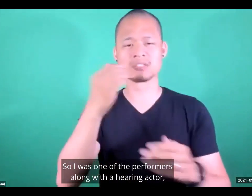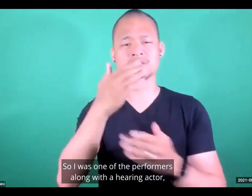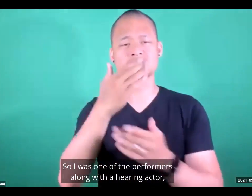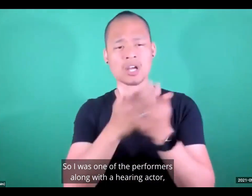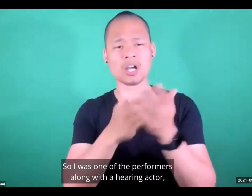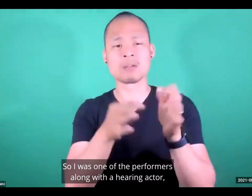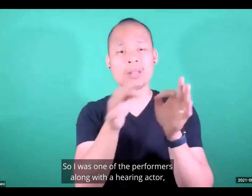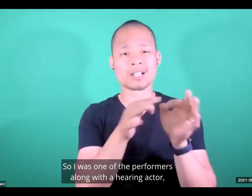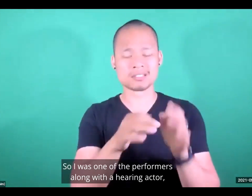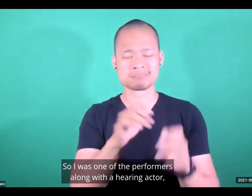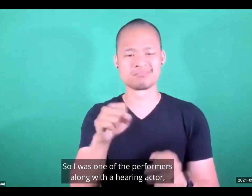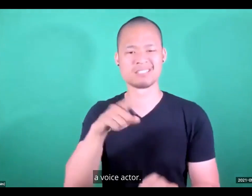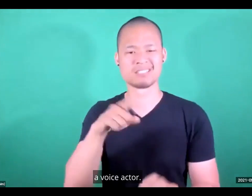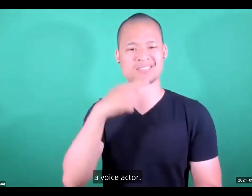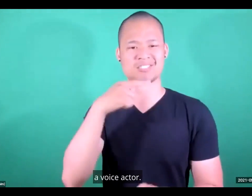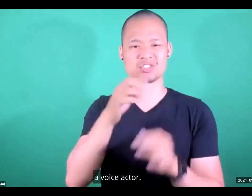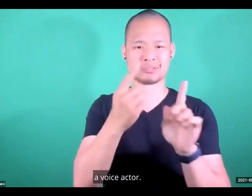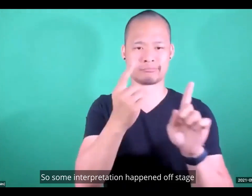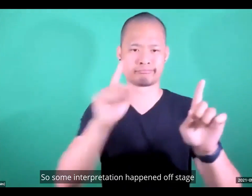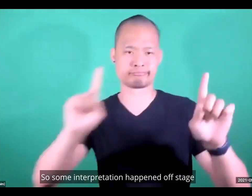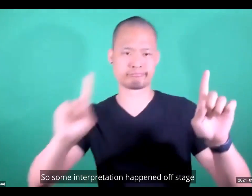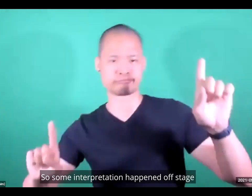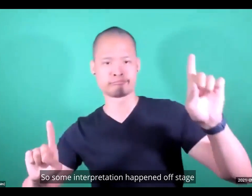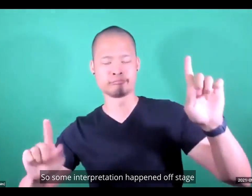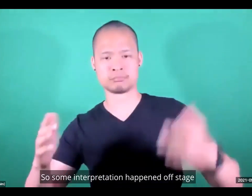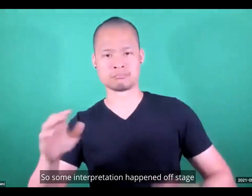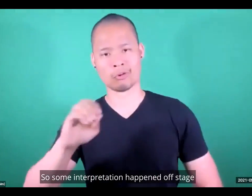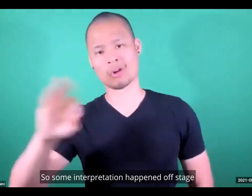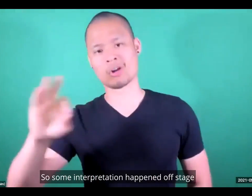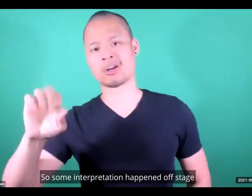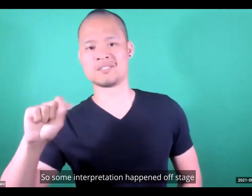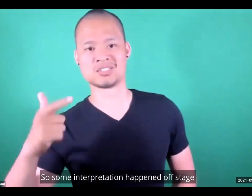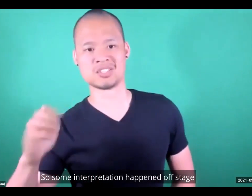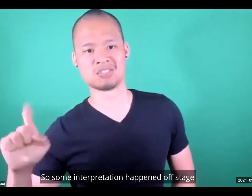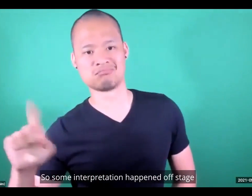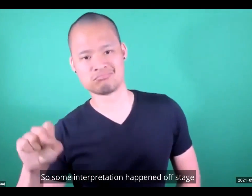along with a hearing actor, a voice actor. So